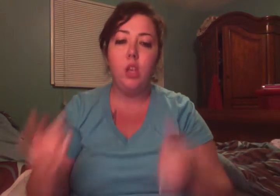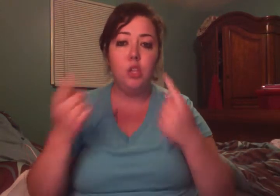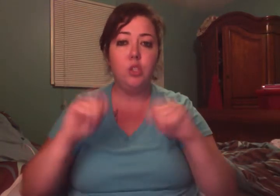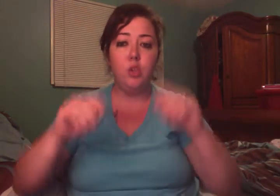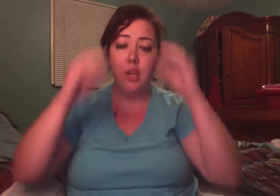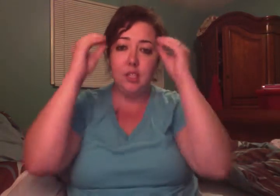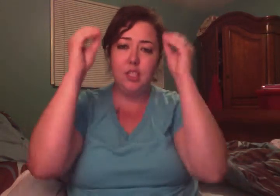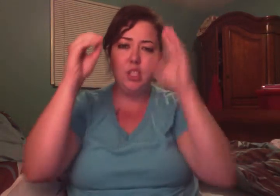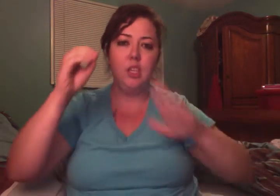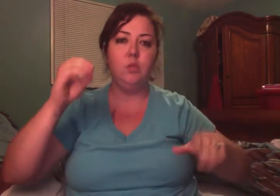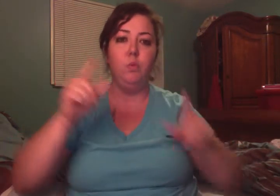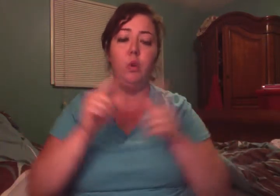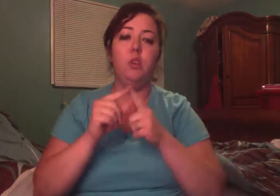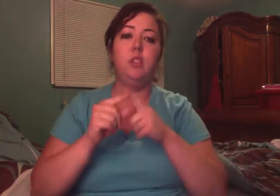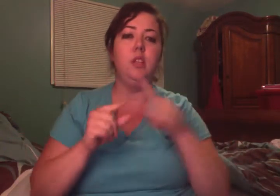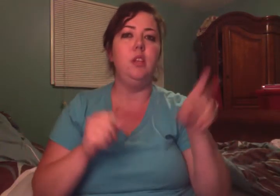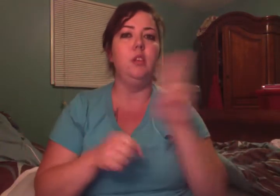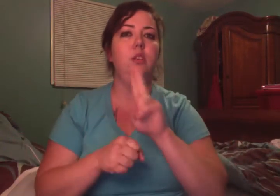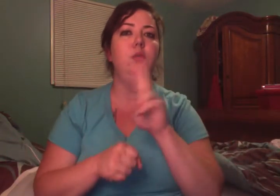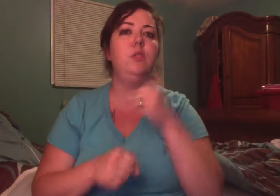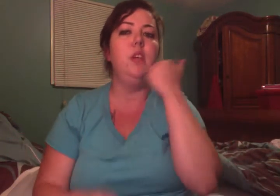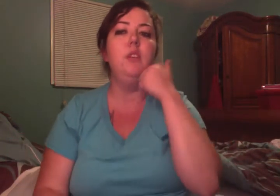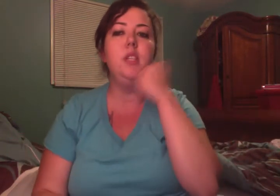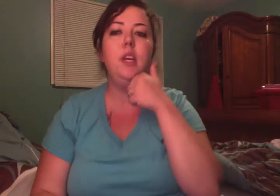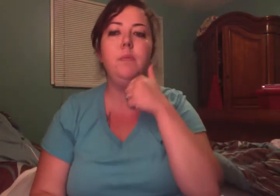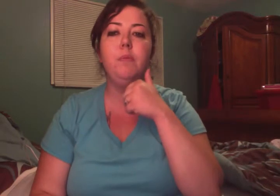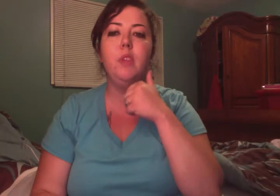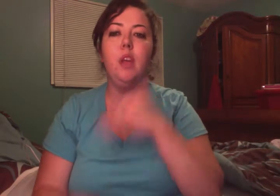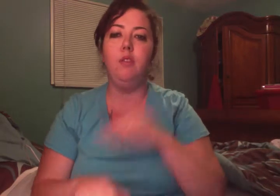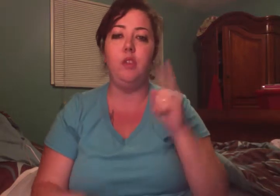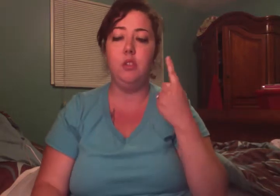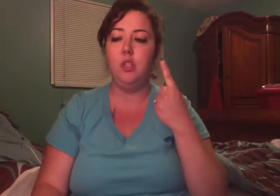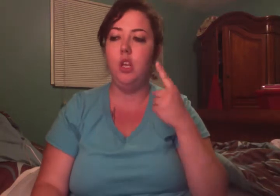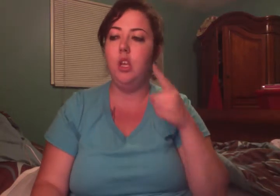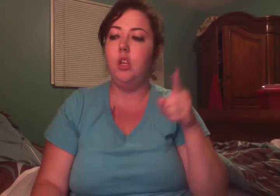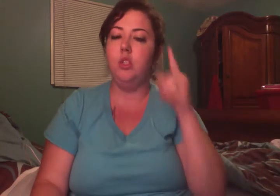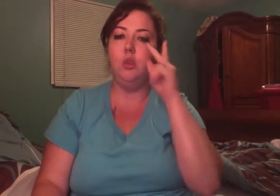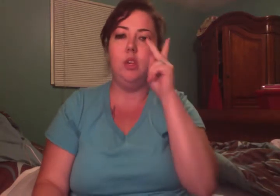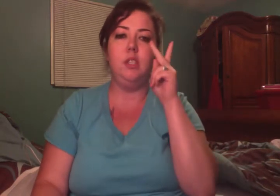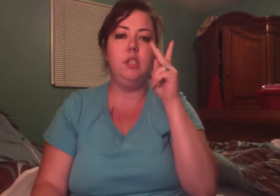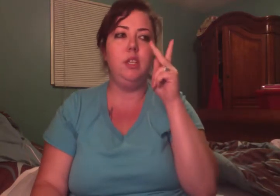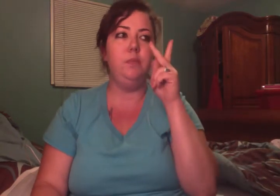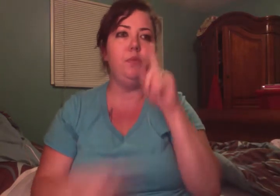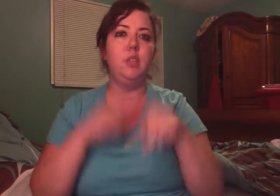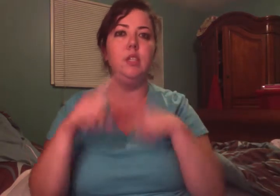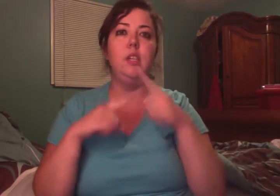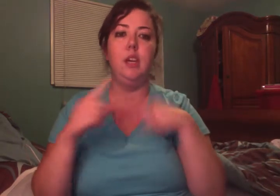Try to teach kids words that they'll use every day at first so they see the signs